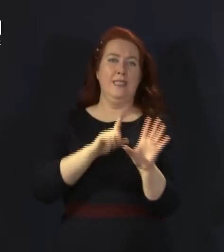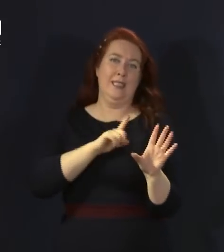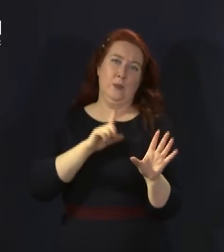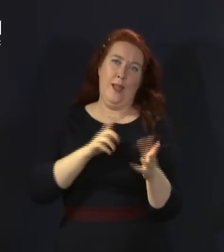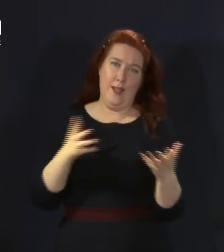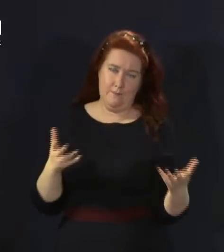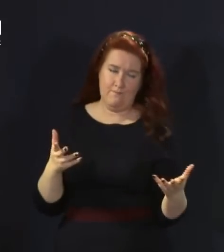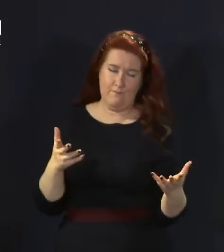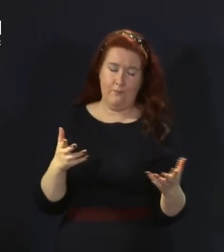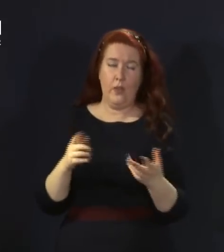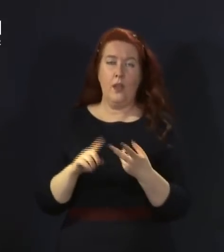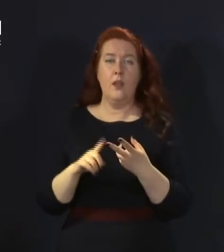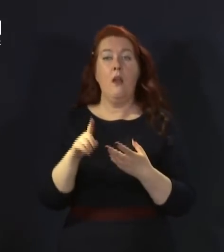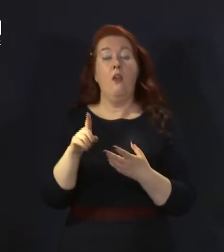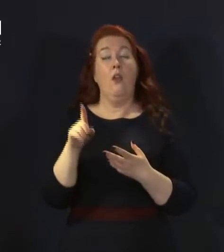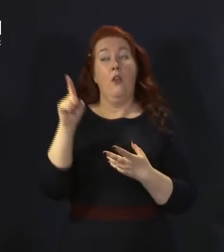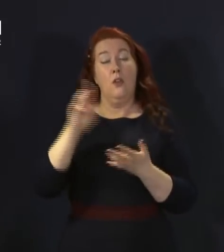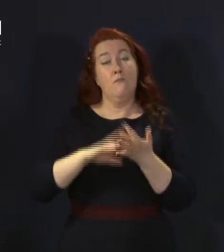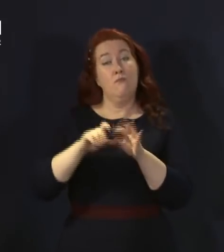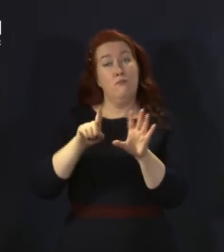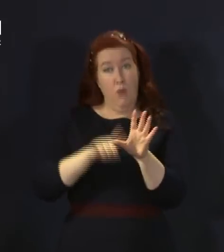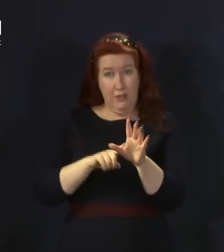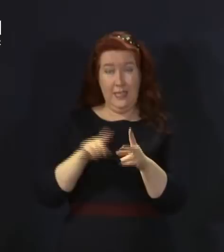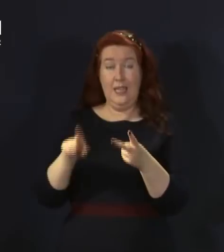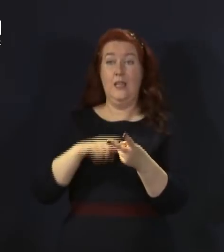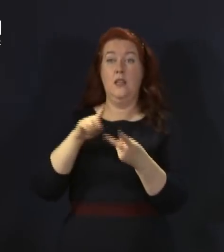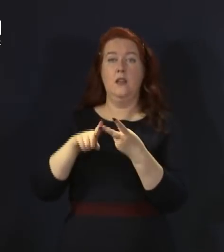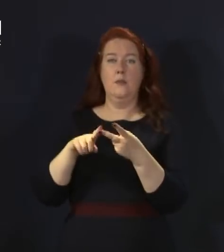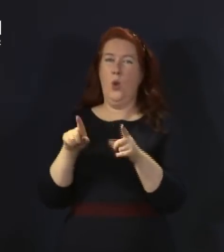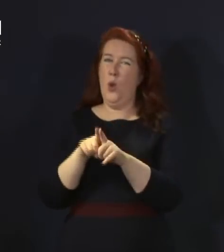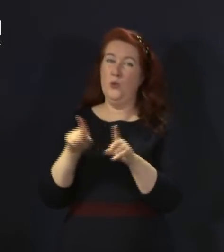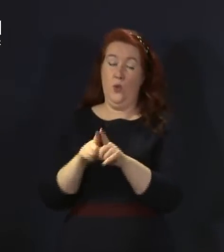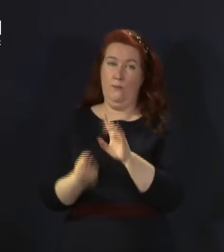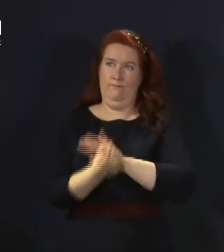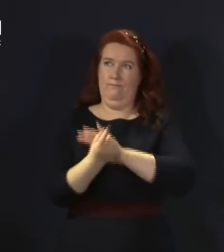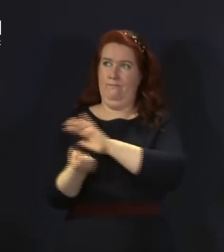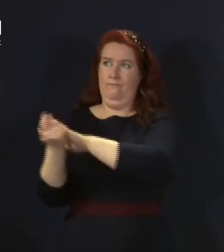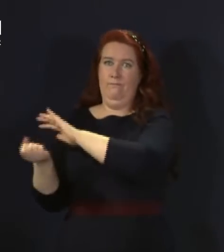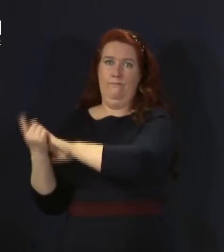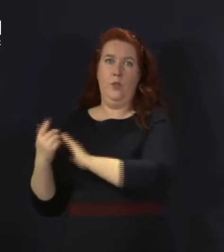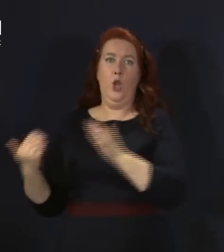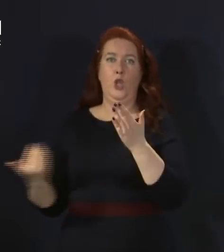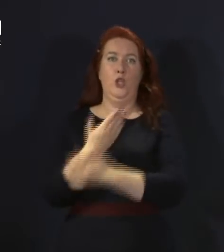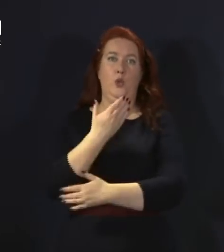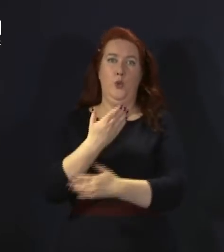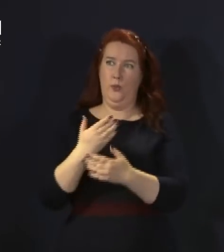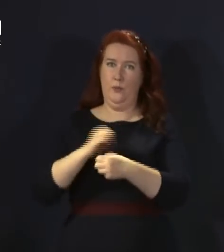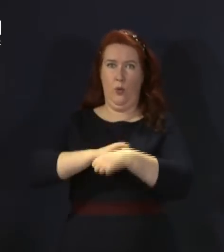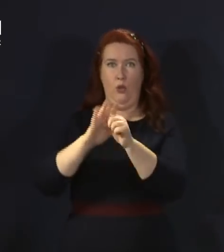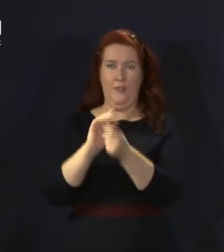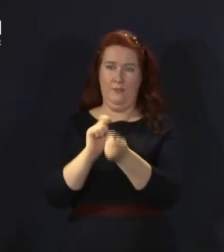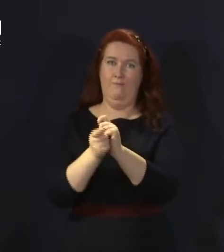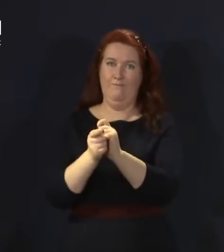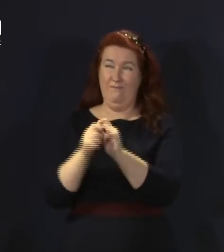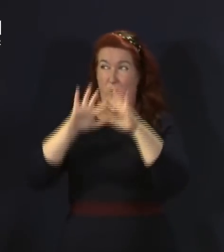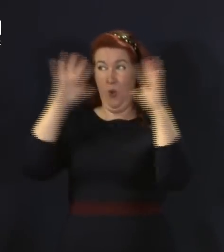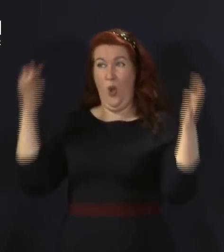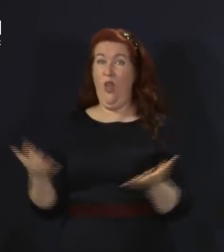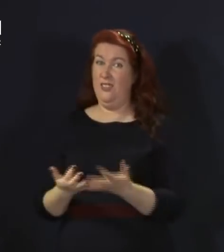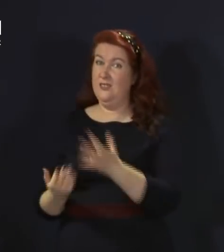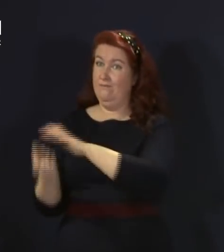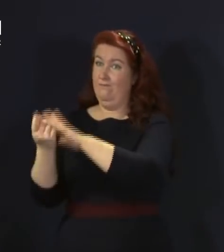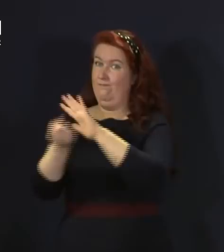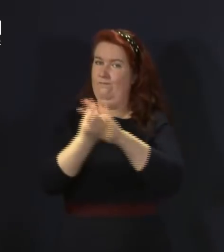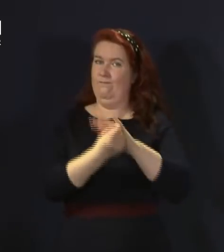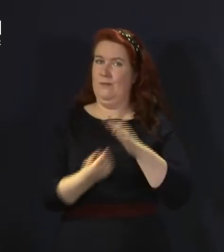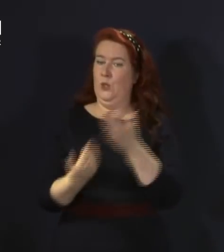shortly. But the situation in Moray, together with the emergence of new variants globally, should be a sharp reminder to all of us